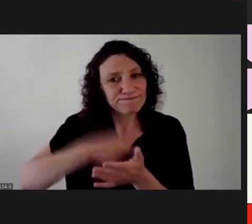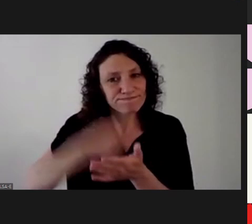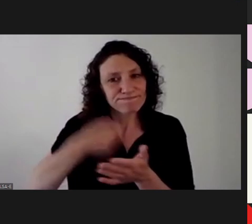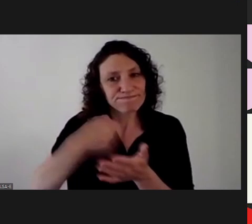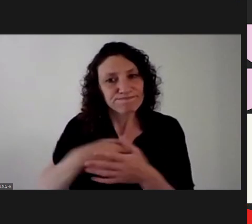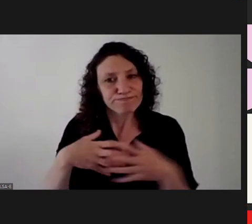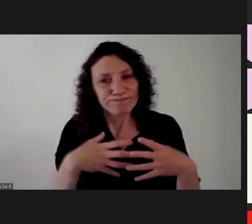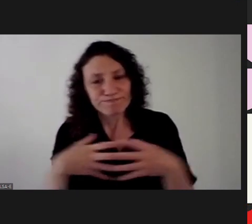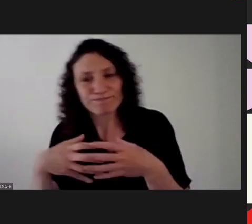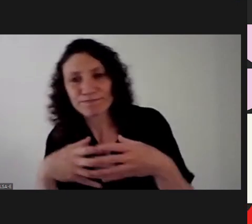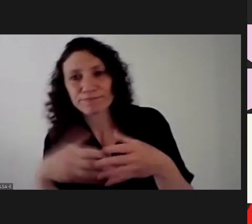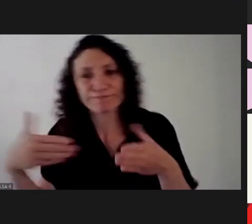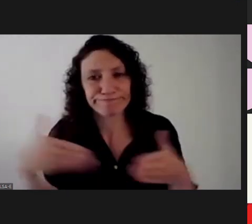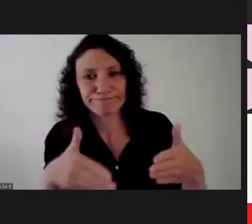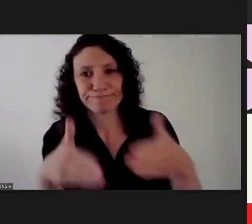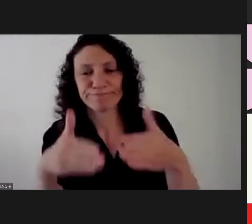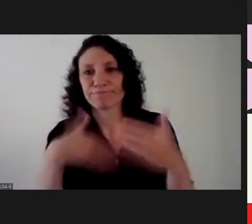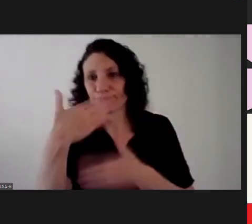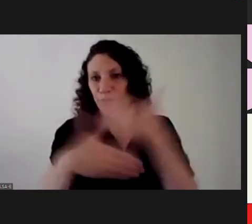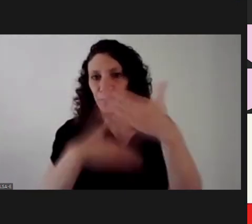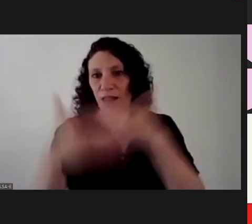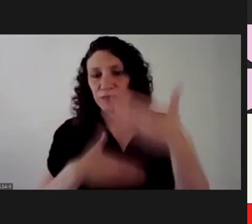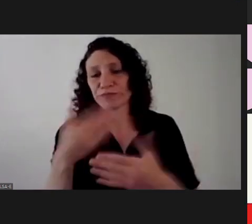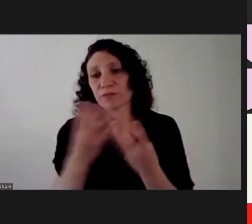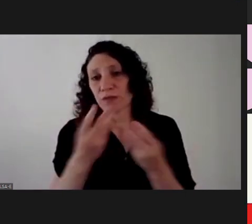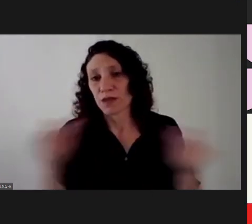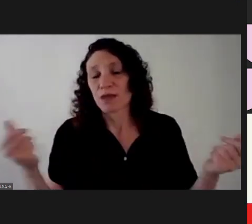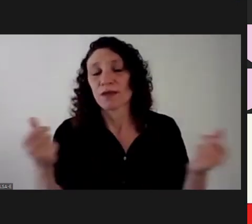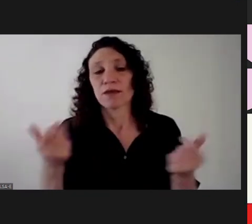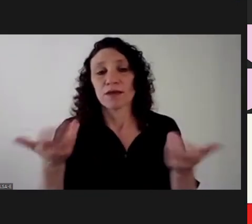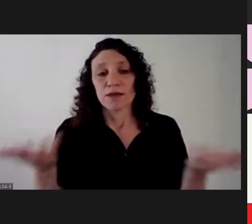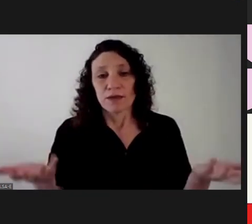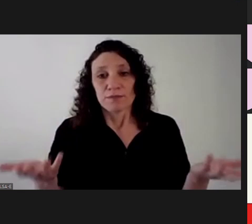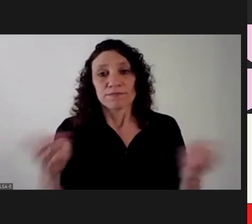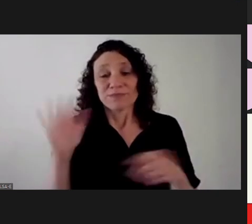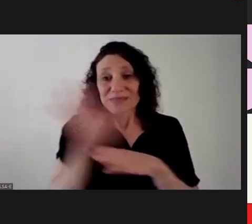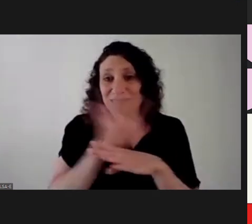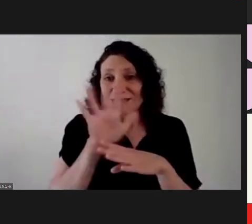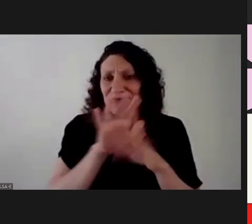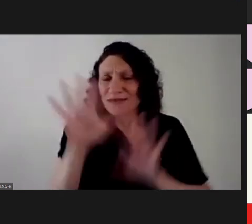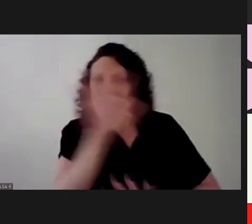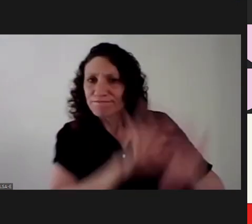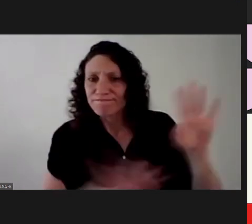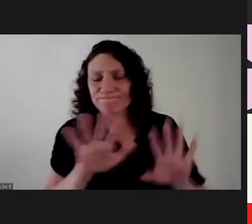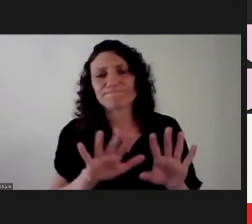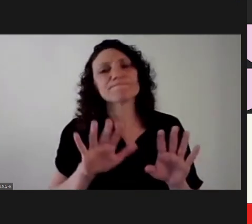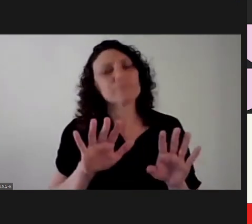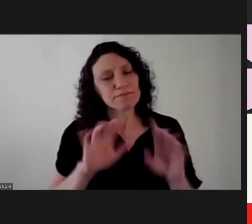below the surface, chasing one and other forever. And to finish now.